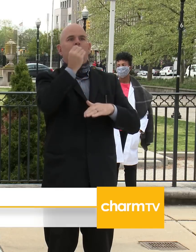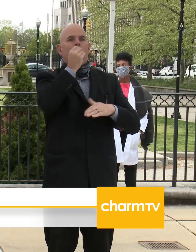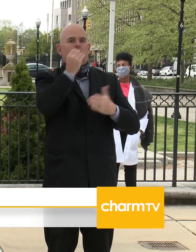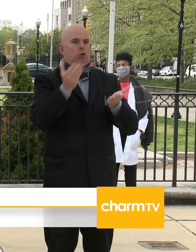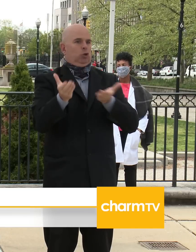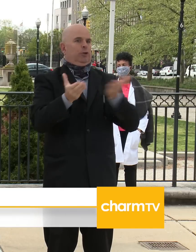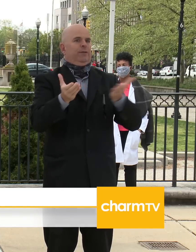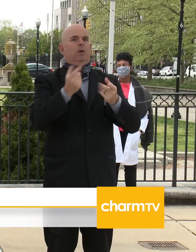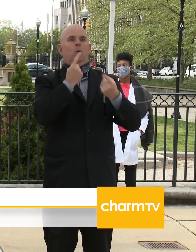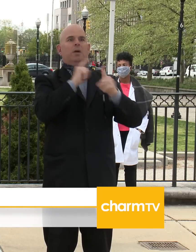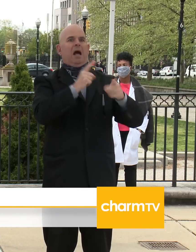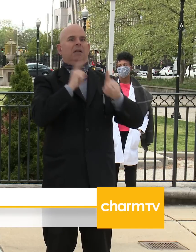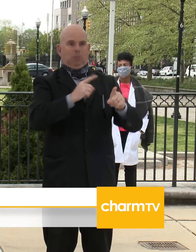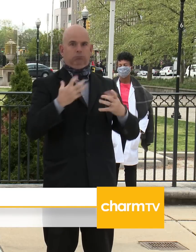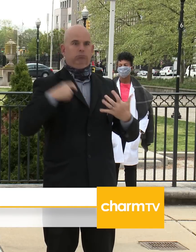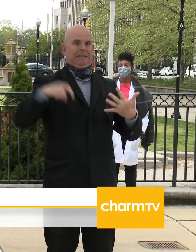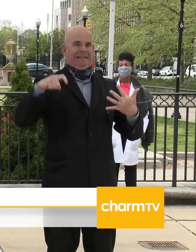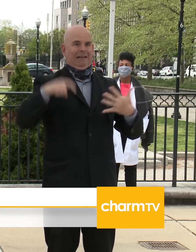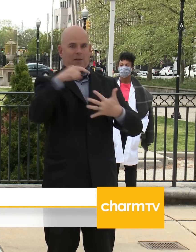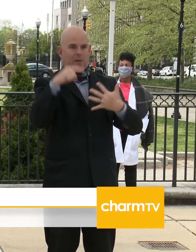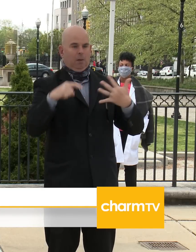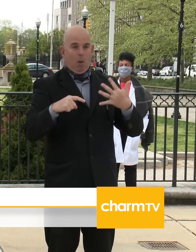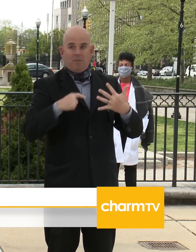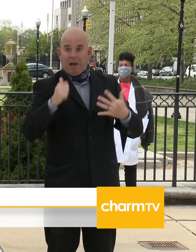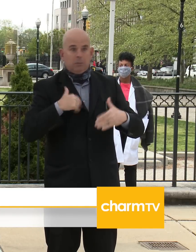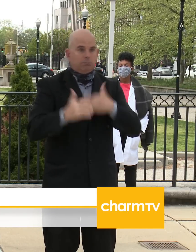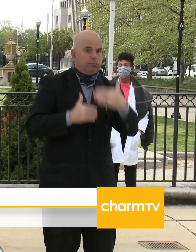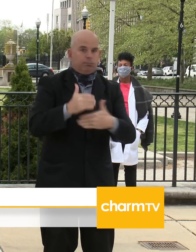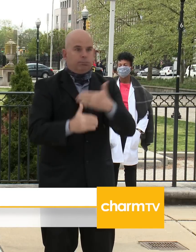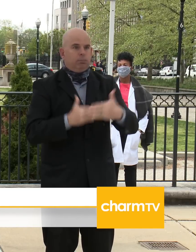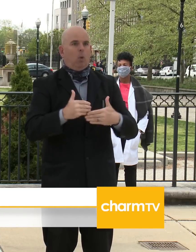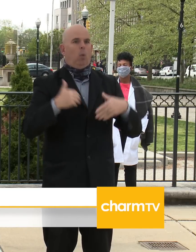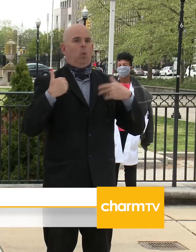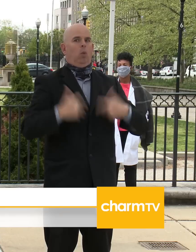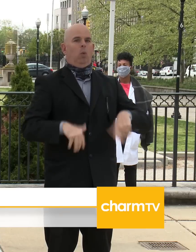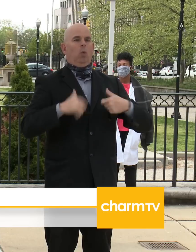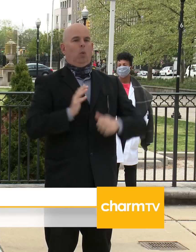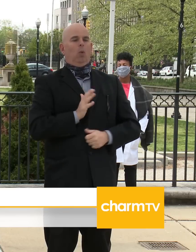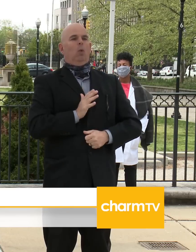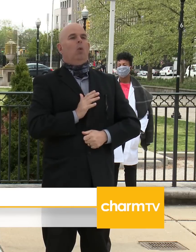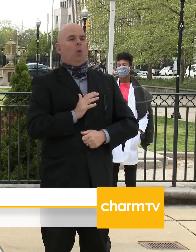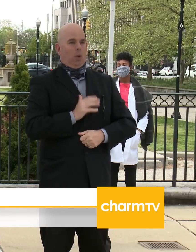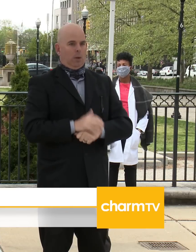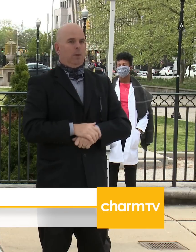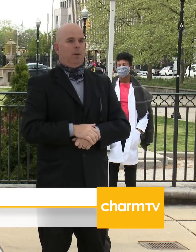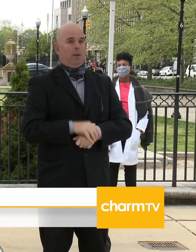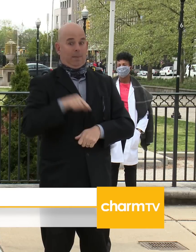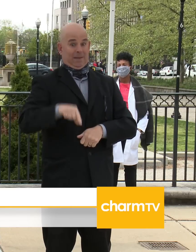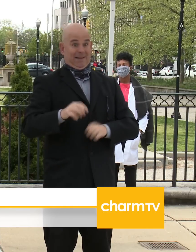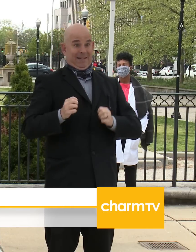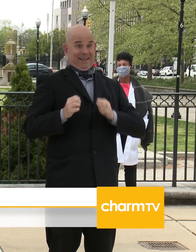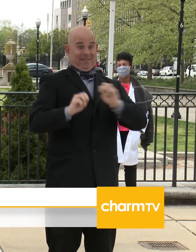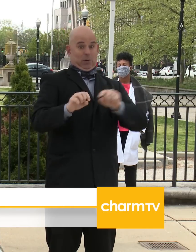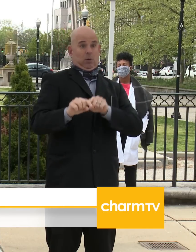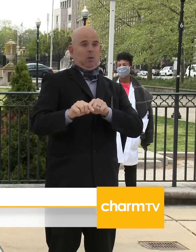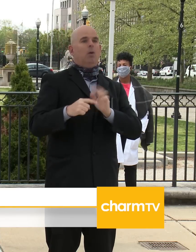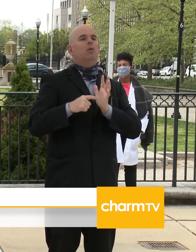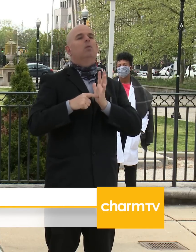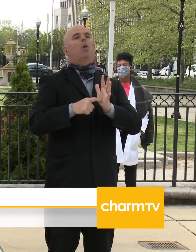huge and fast-growing need. This effort is a testament to the deep